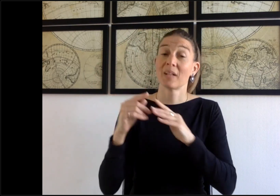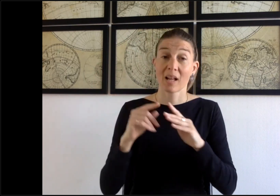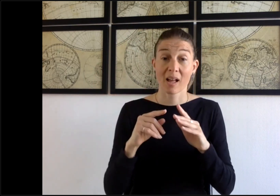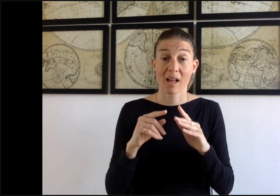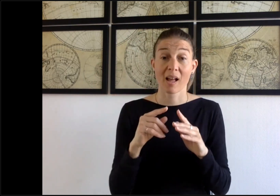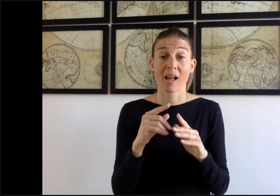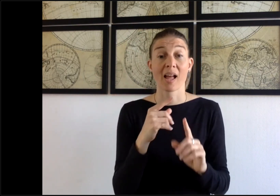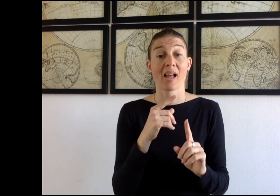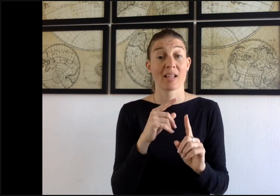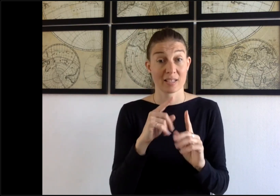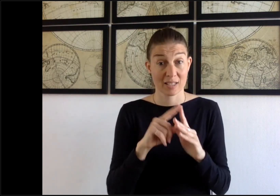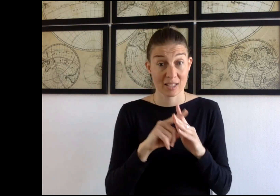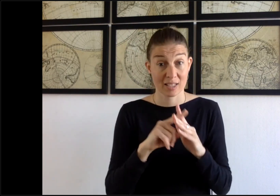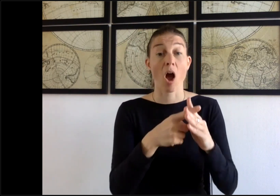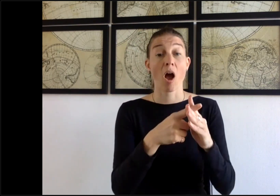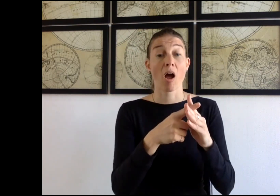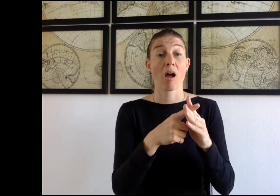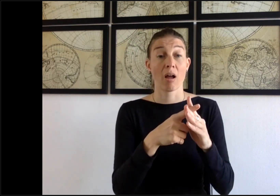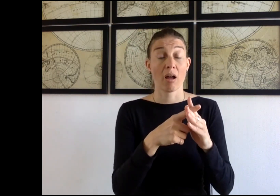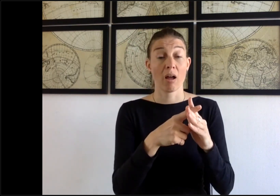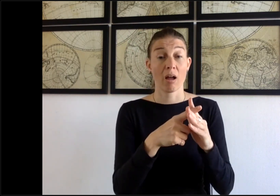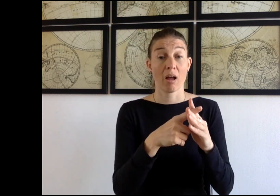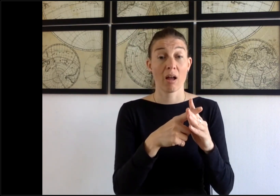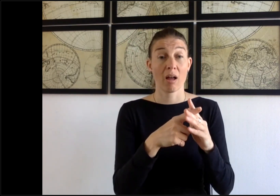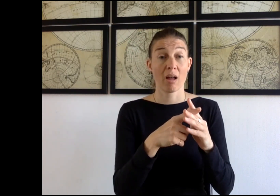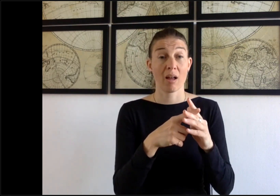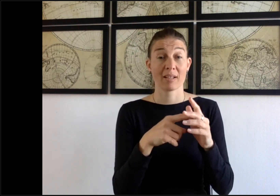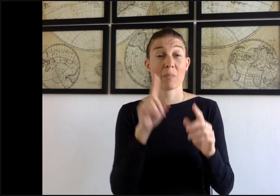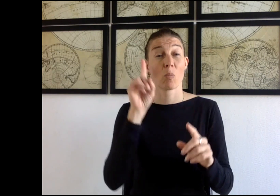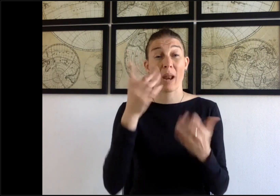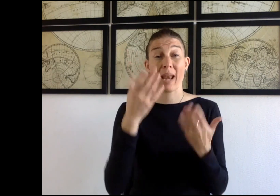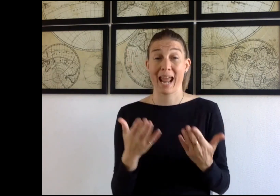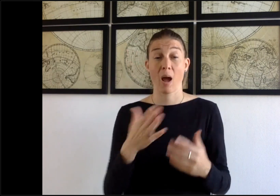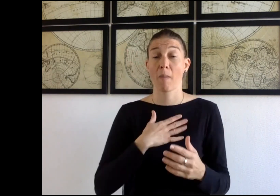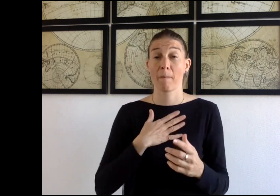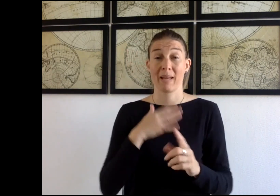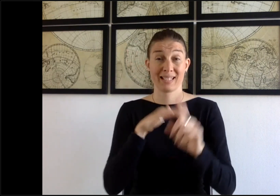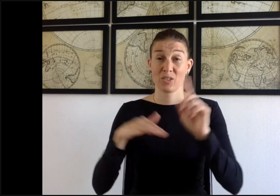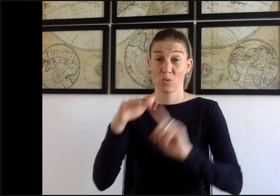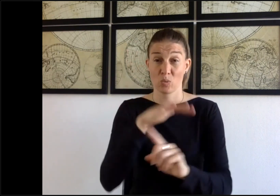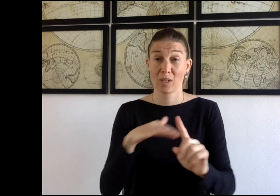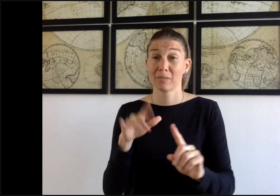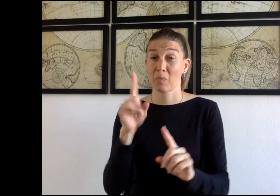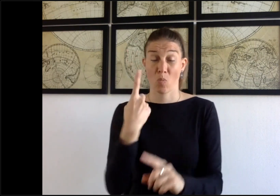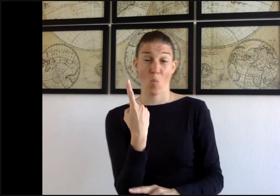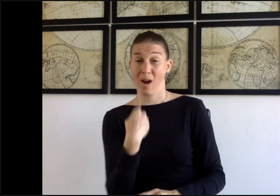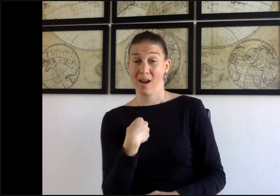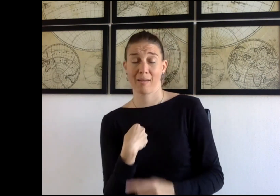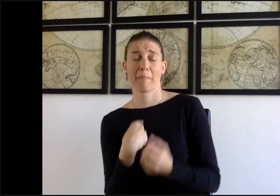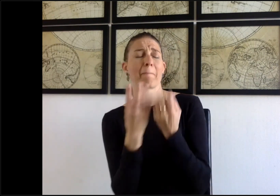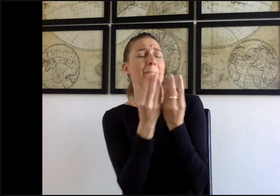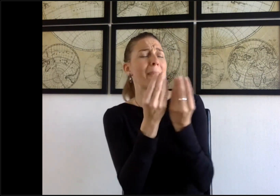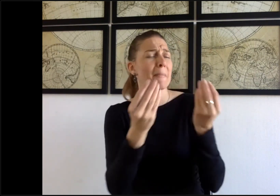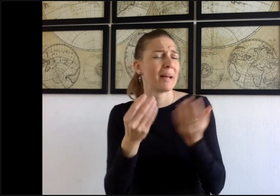is still a precarious situation for many persons with disabilities until